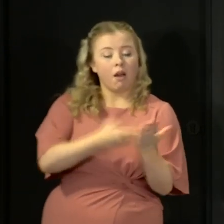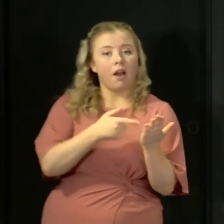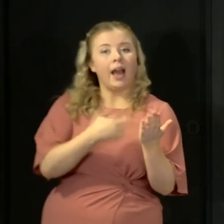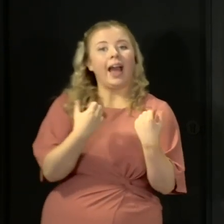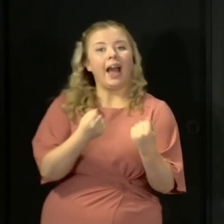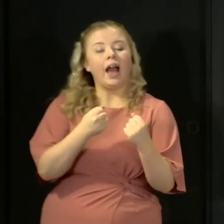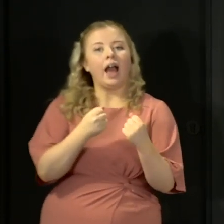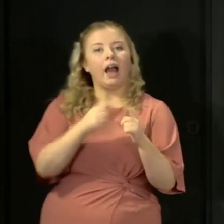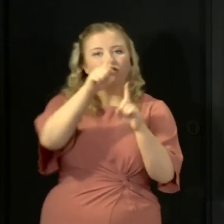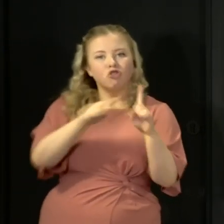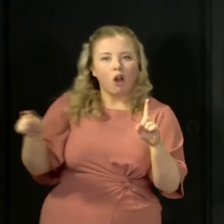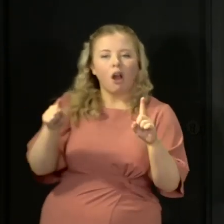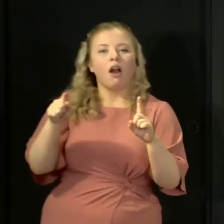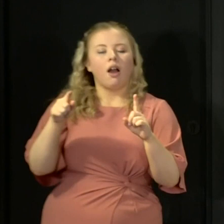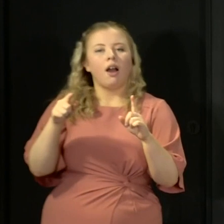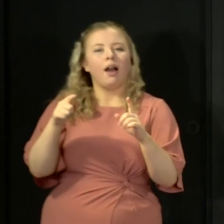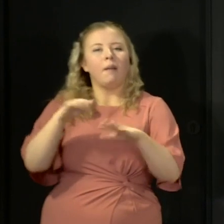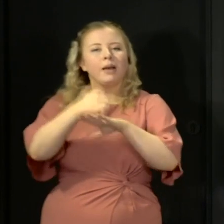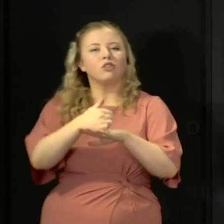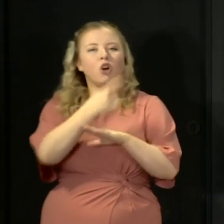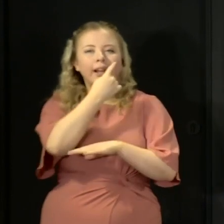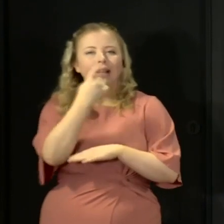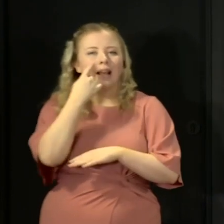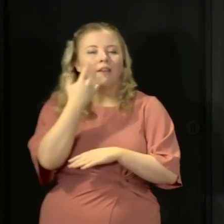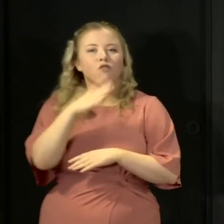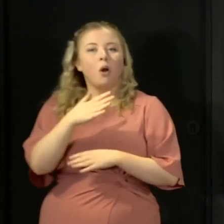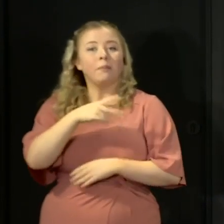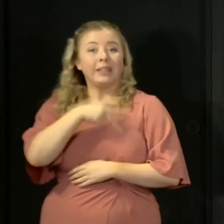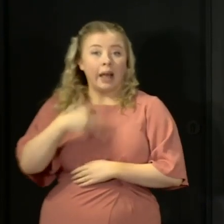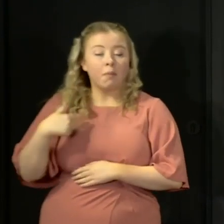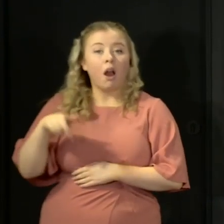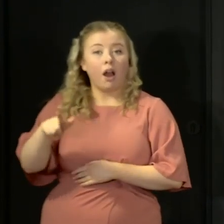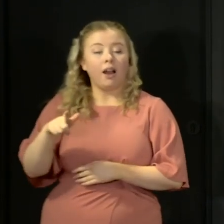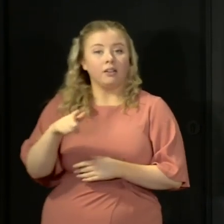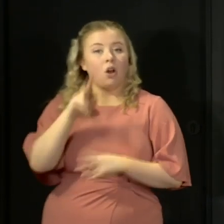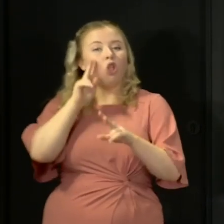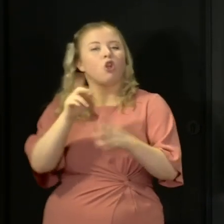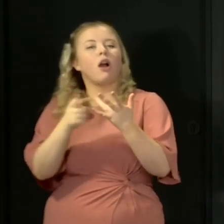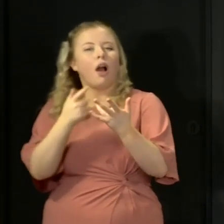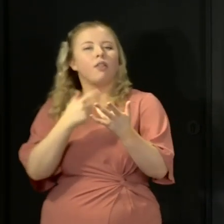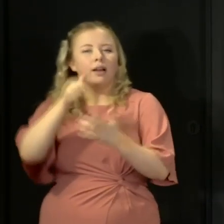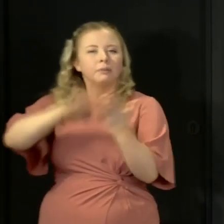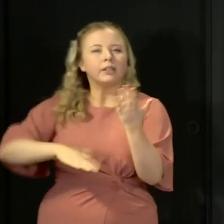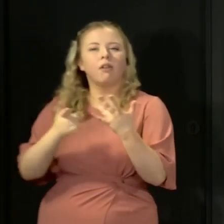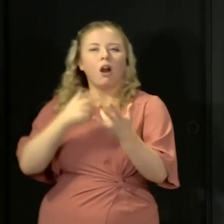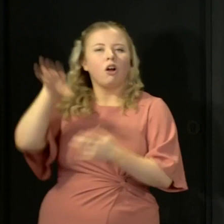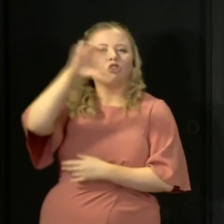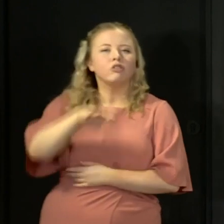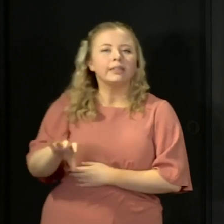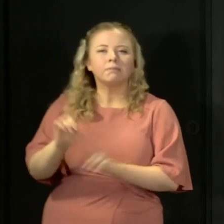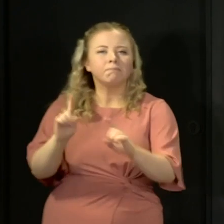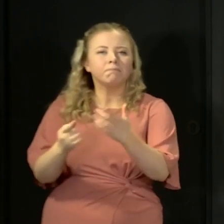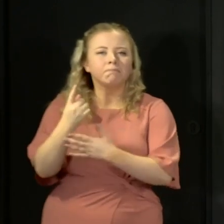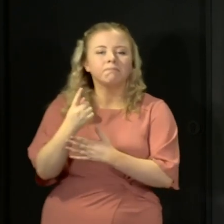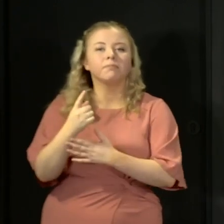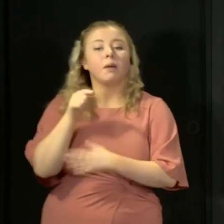chart which is based on recent Danish data, and we are looking at experiences in other countries all the time. But what this